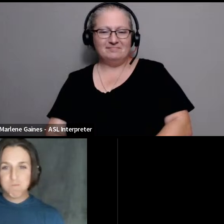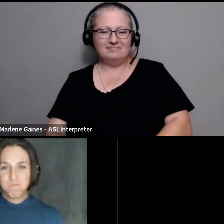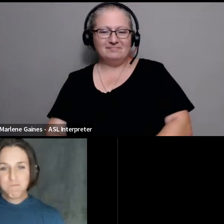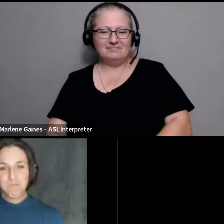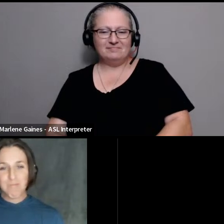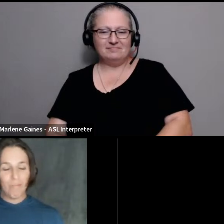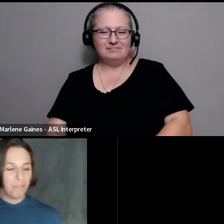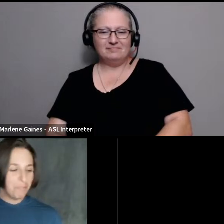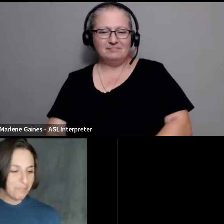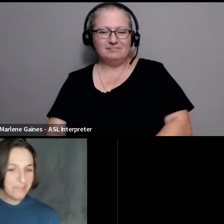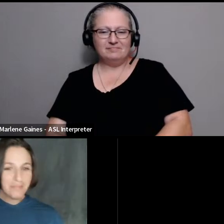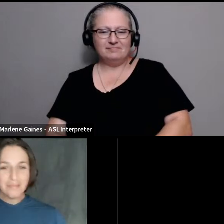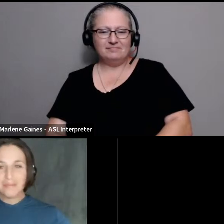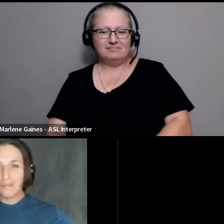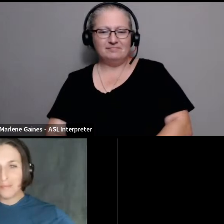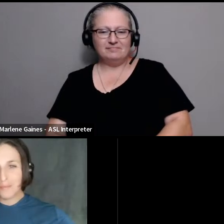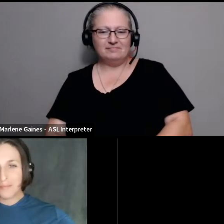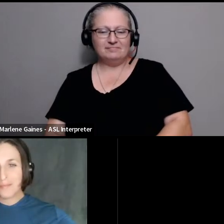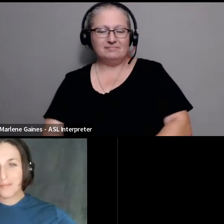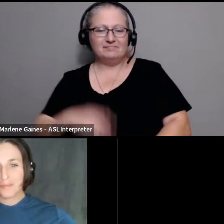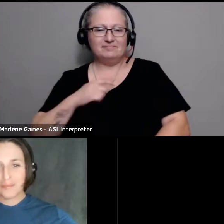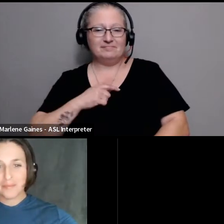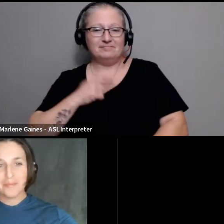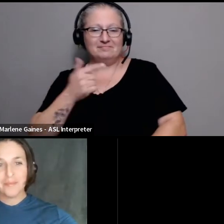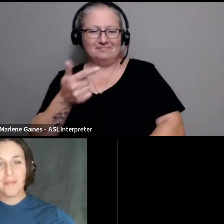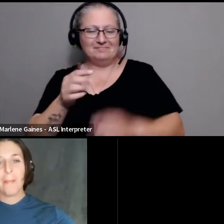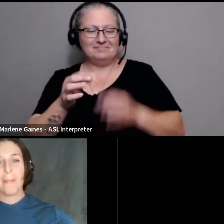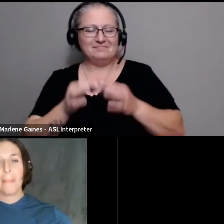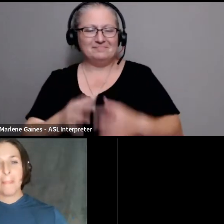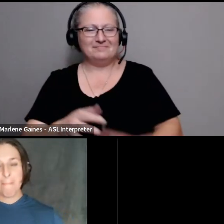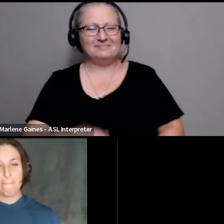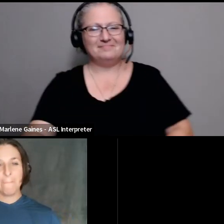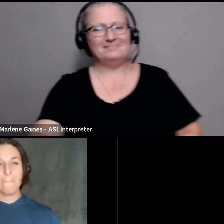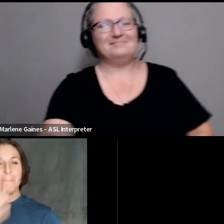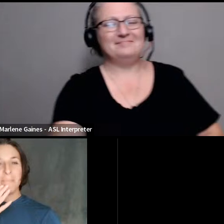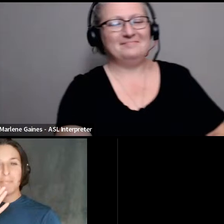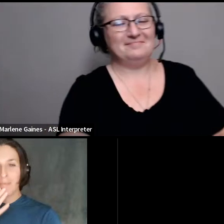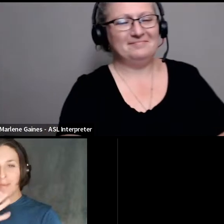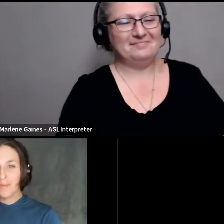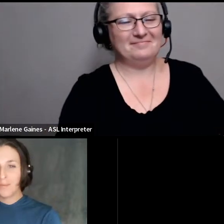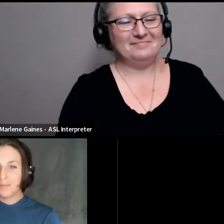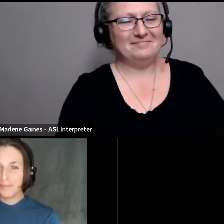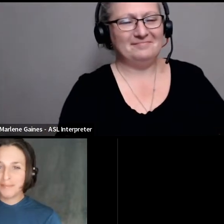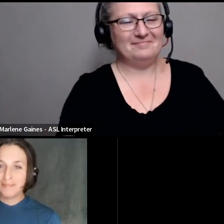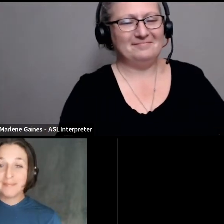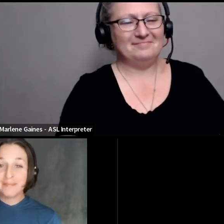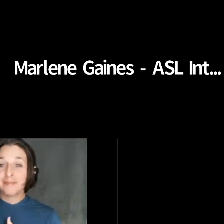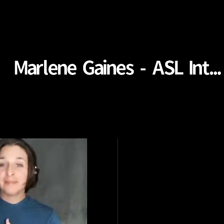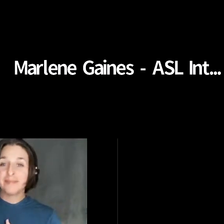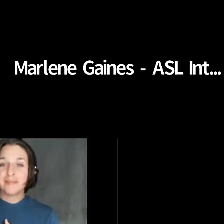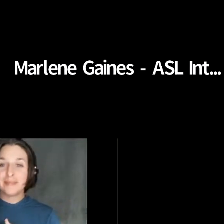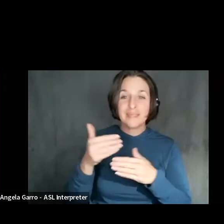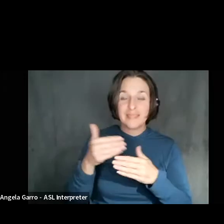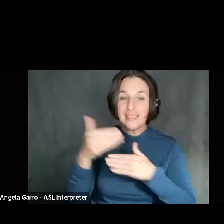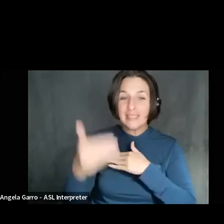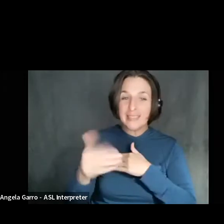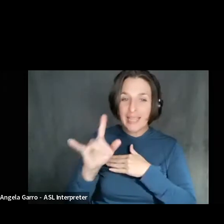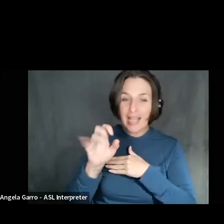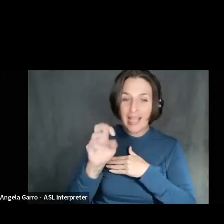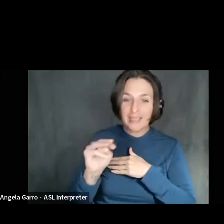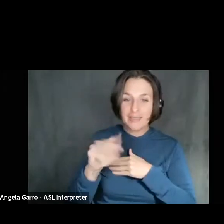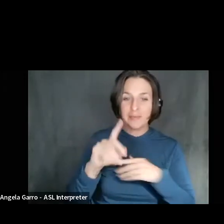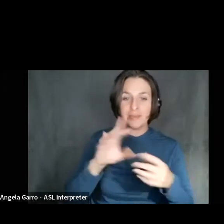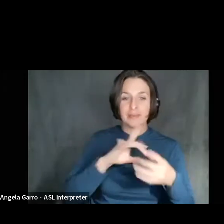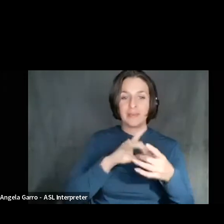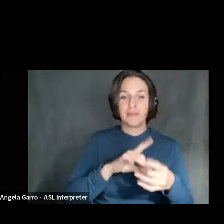Yeah, revised job description. Thank you. Item 3. Okay, then the next item is regarding a position